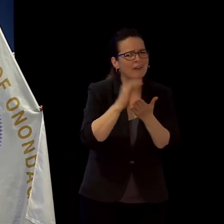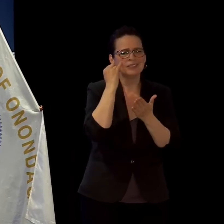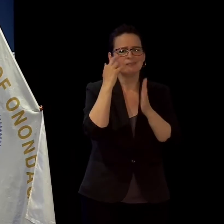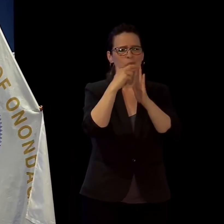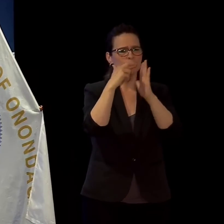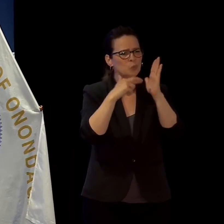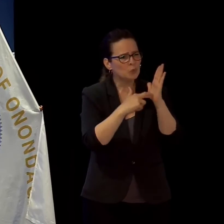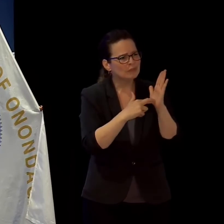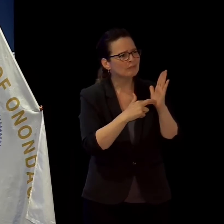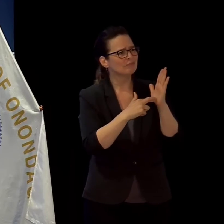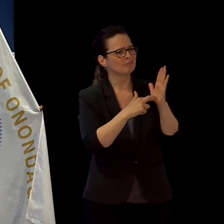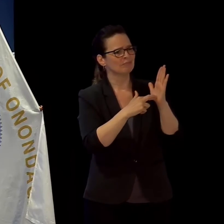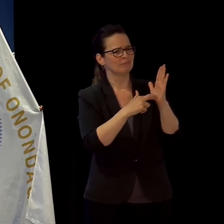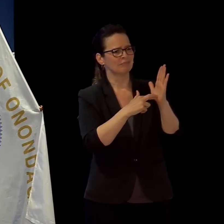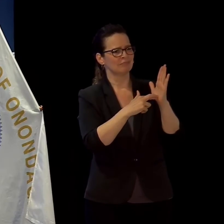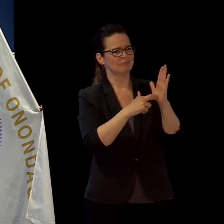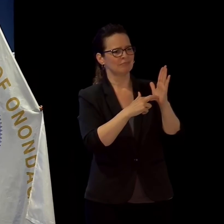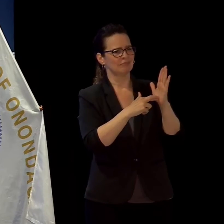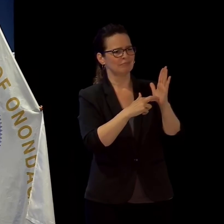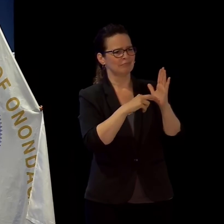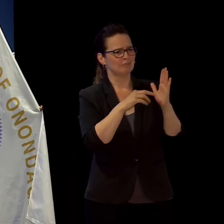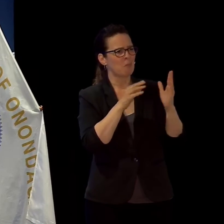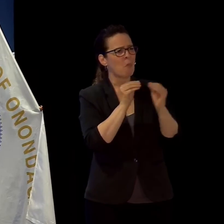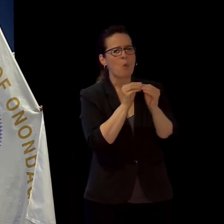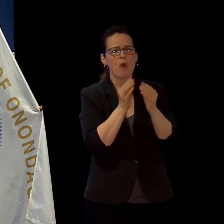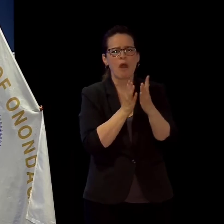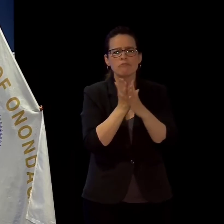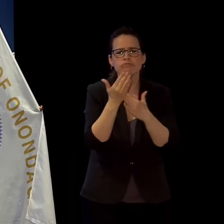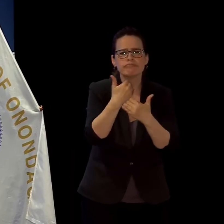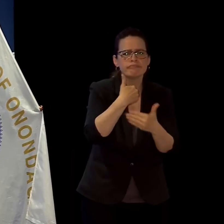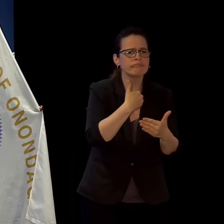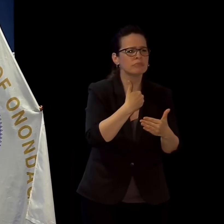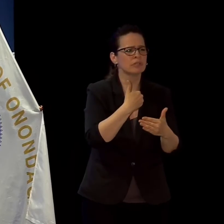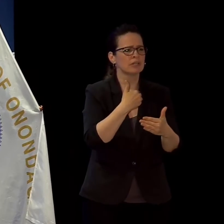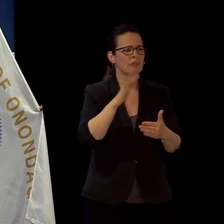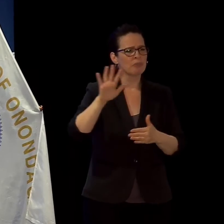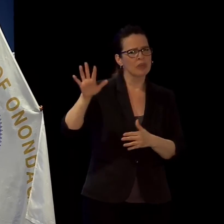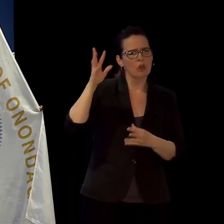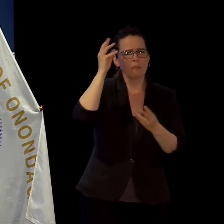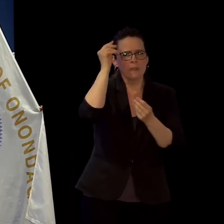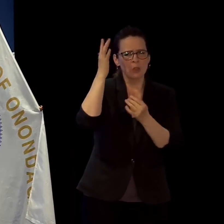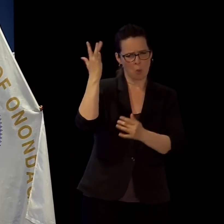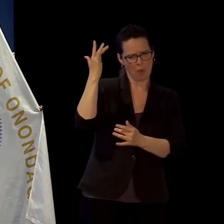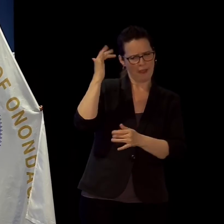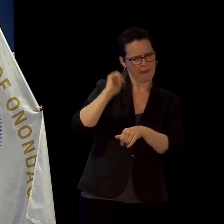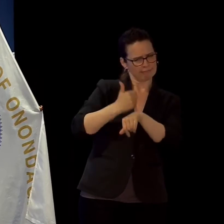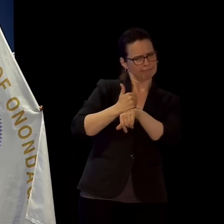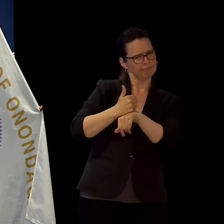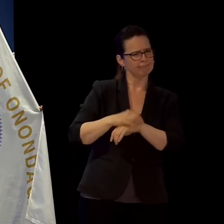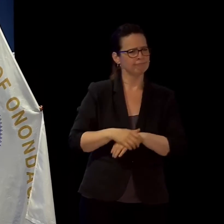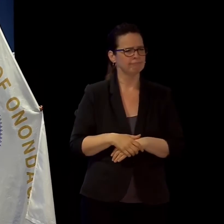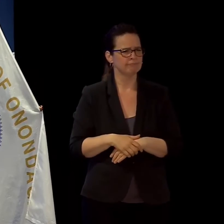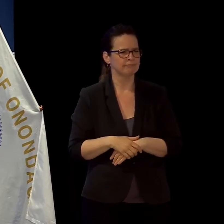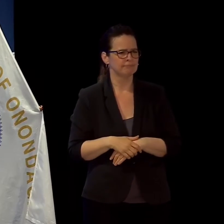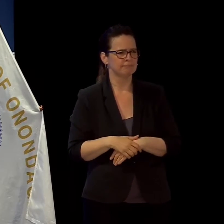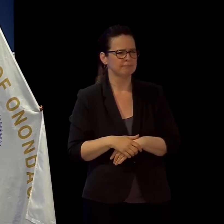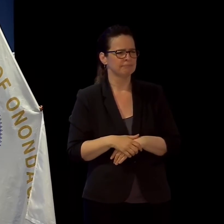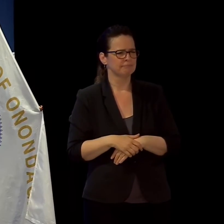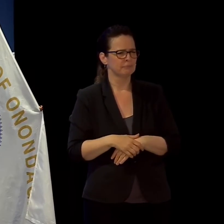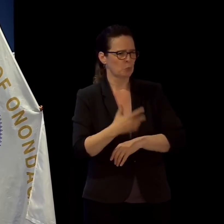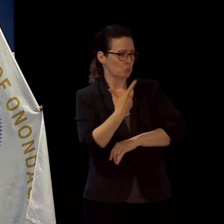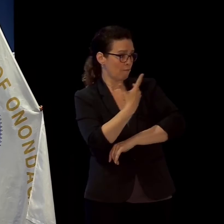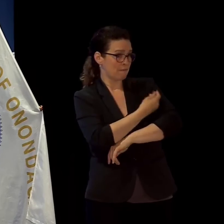on the thought process behind it. I think even if you had vaccination percentages, this